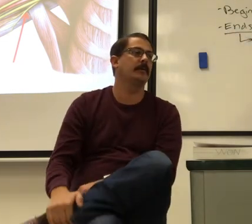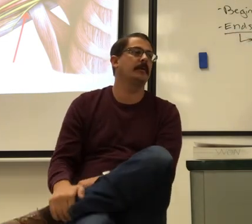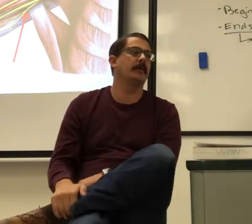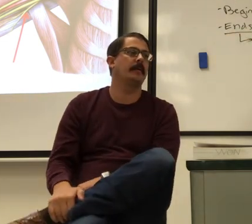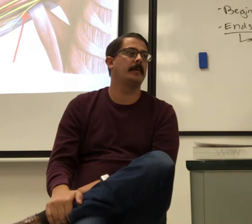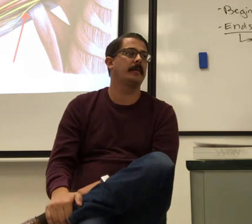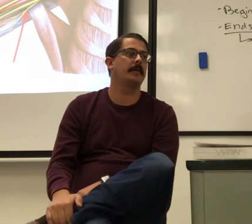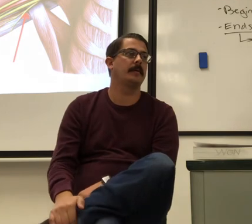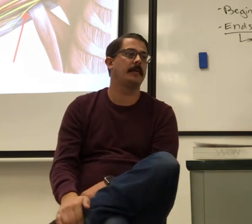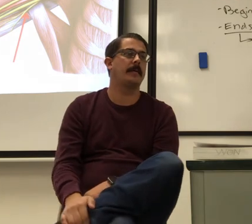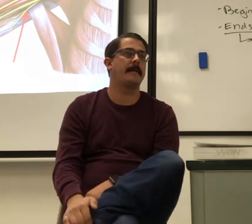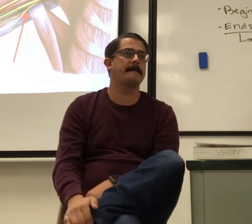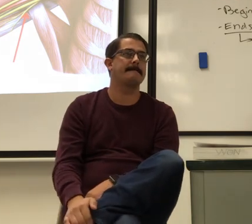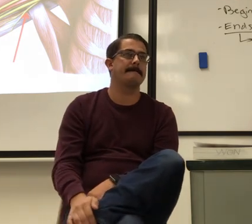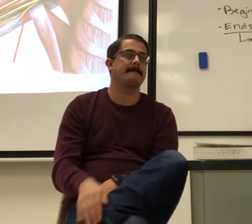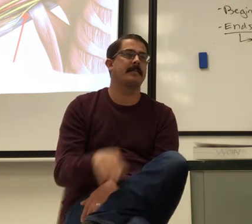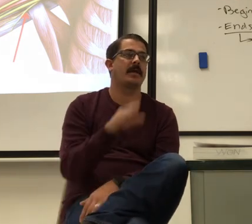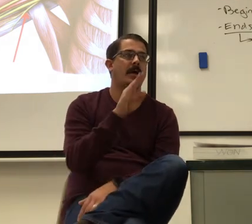Brachial artery